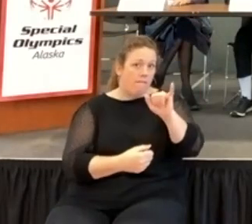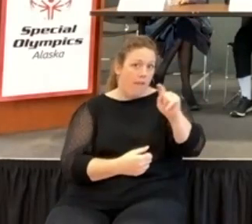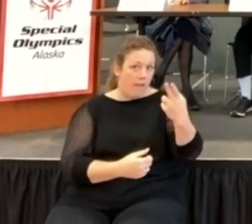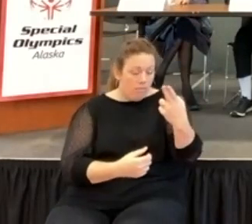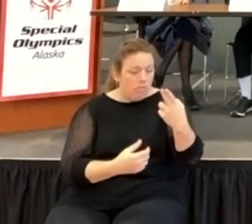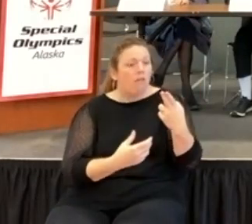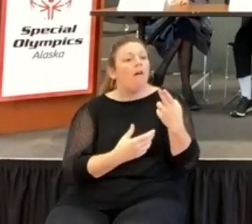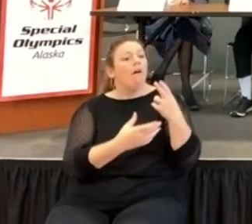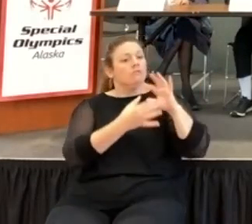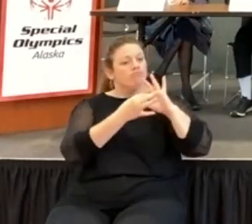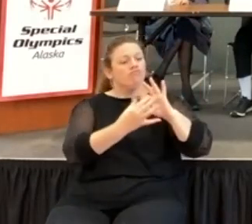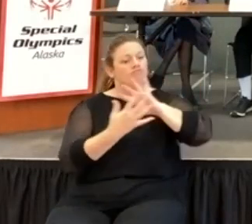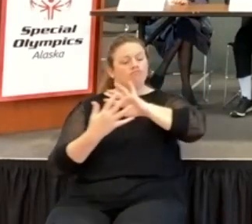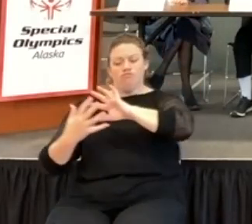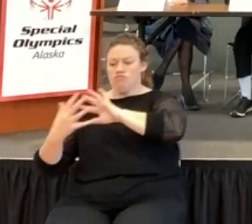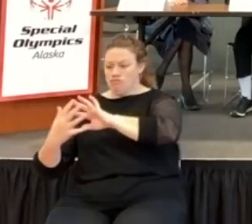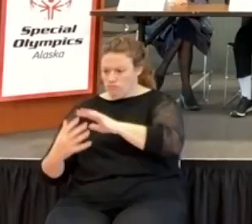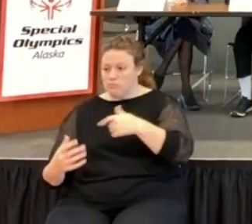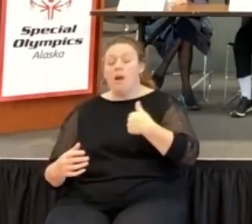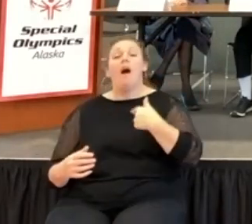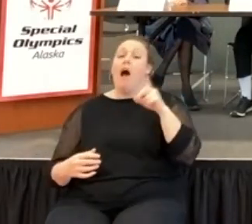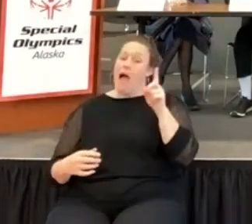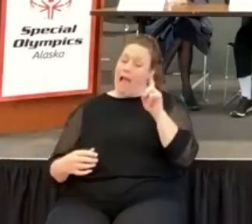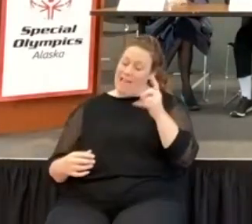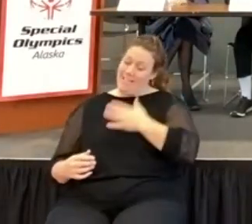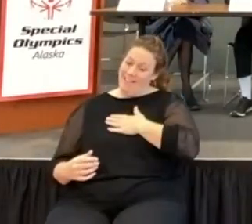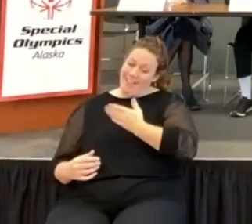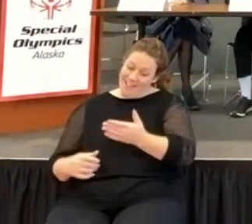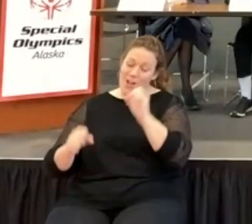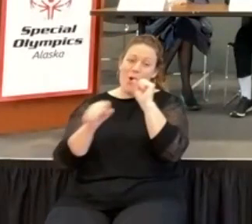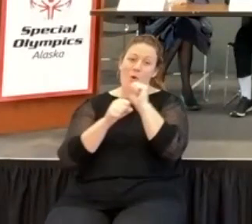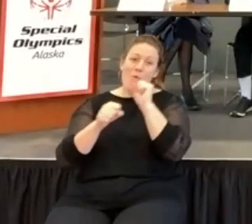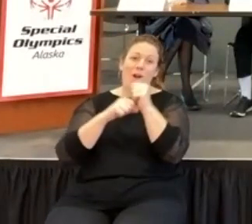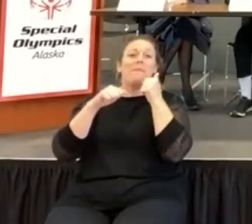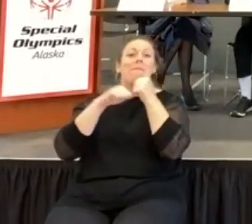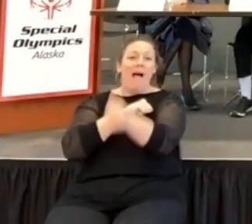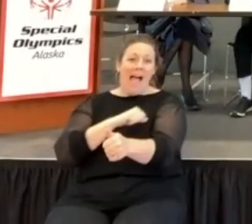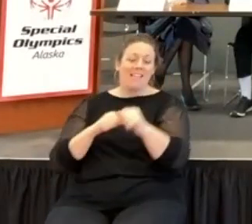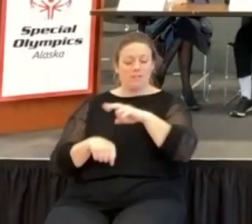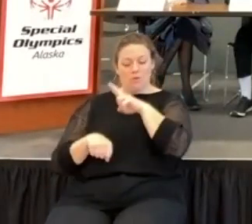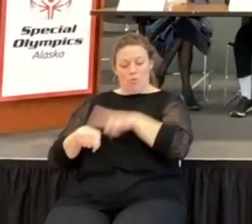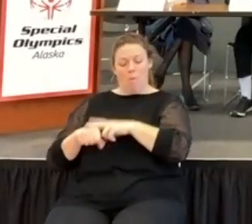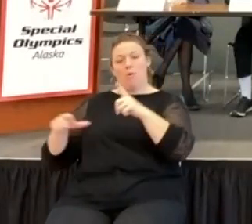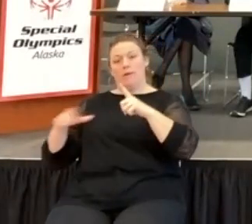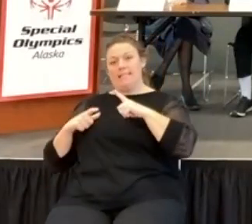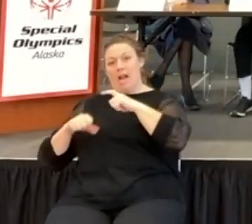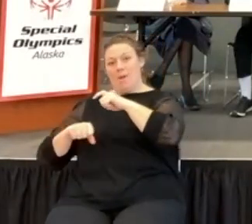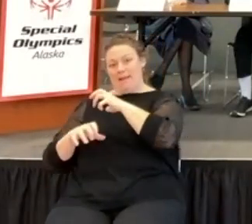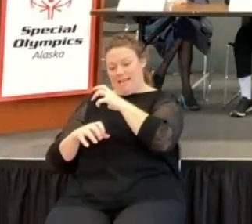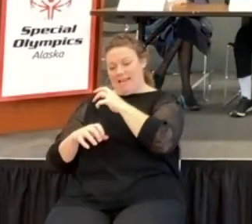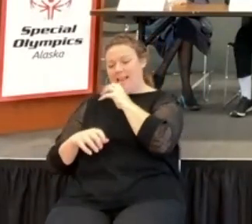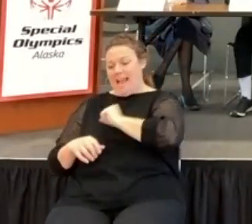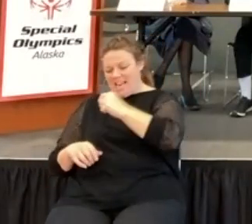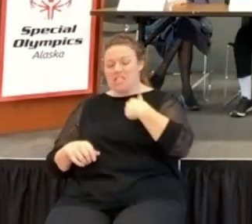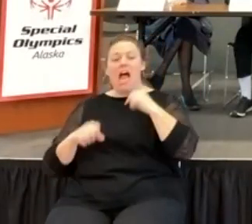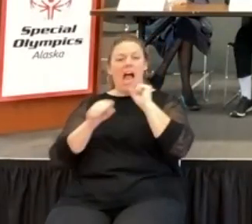I have worked past the normal retirement age, my full retirement age. I enjoy that. I have found